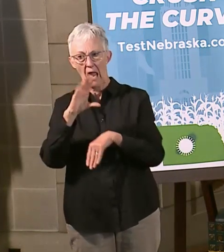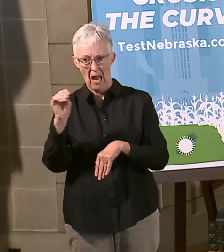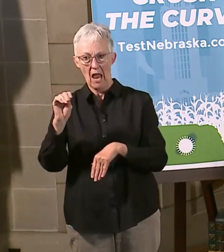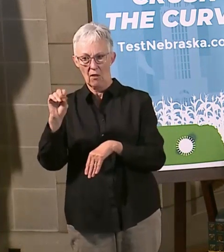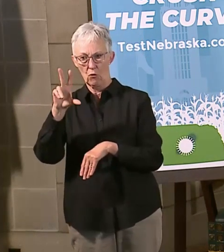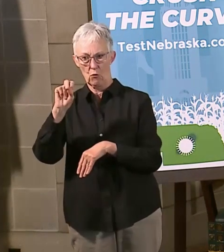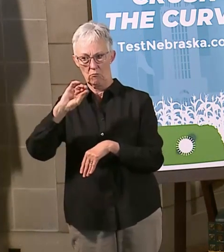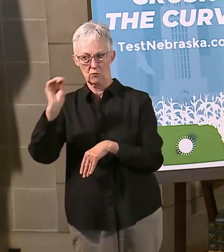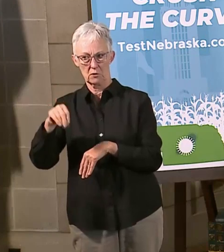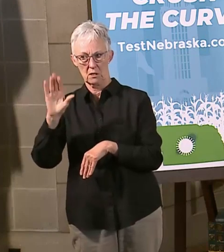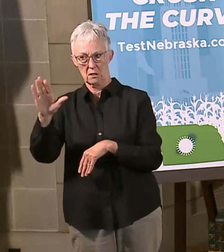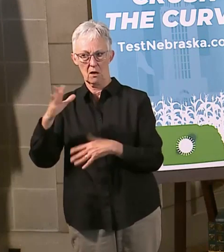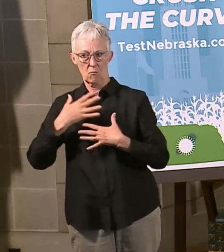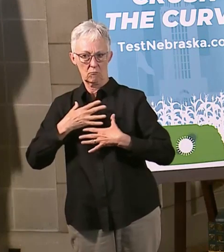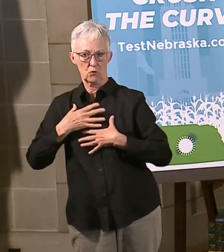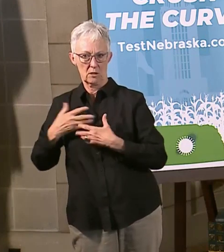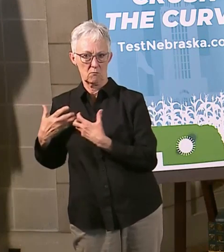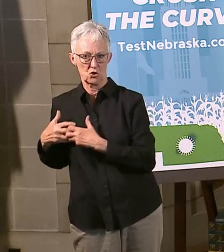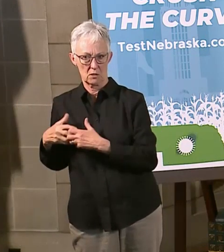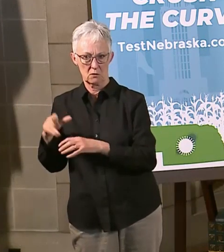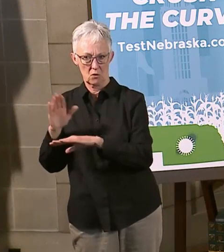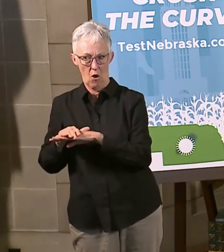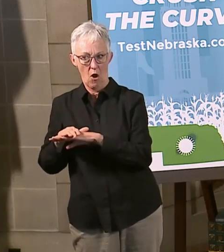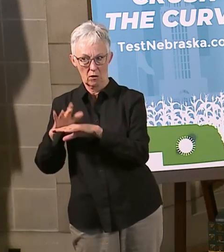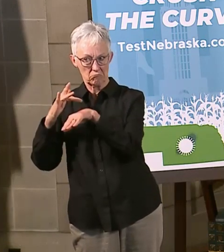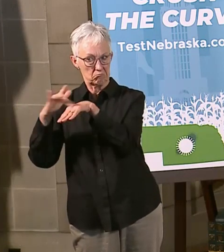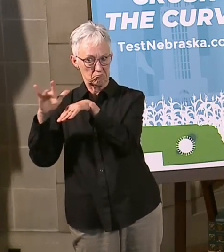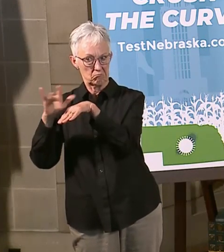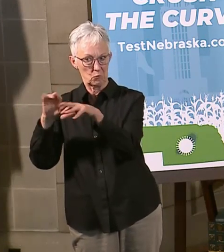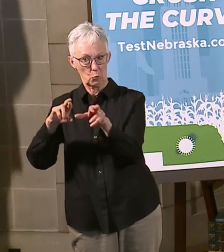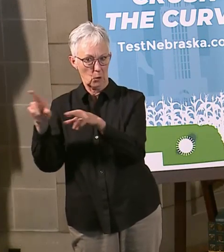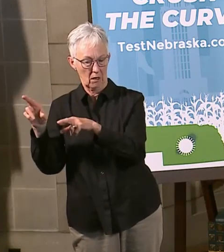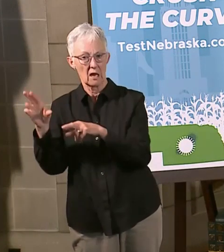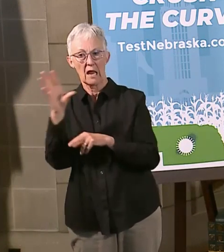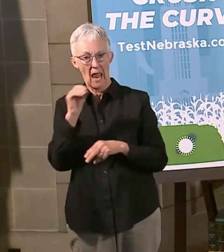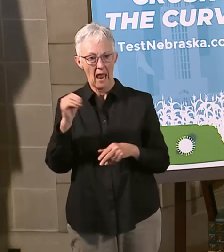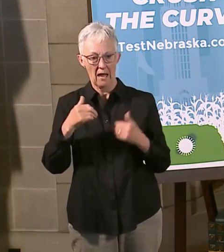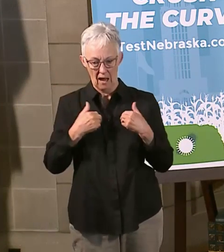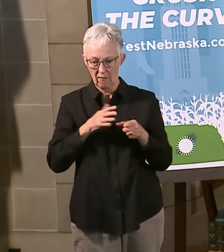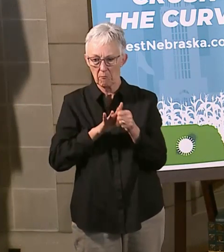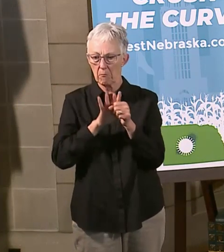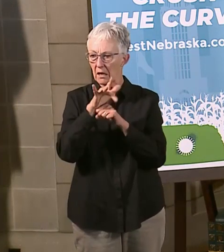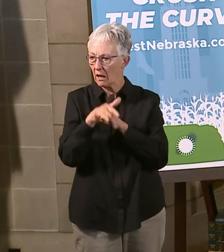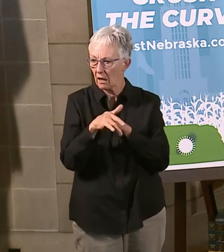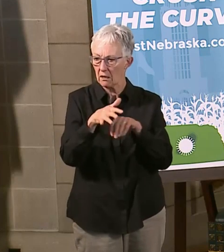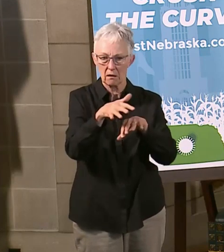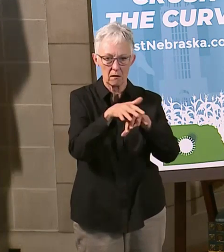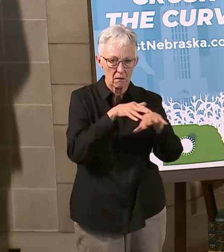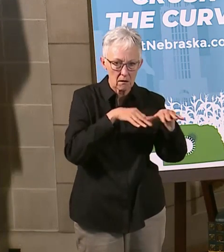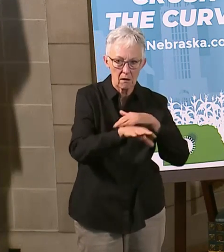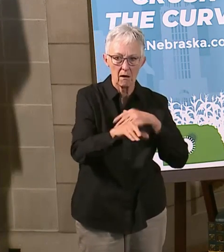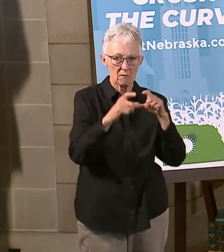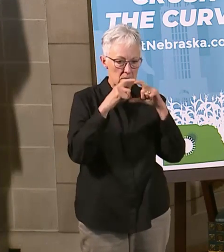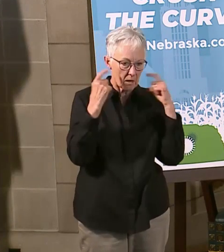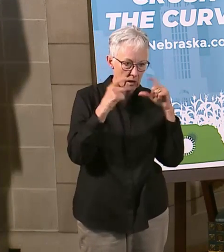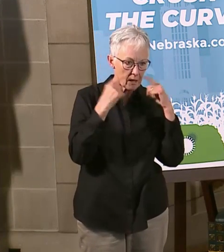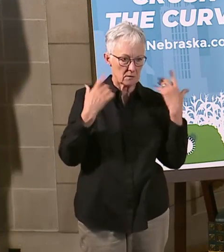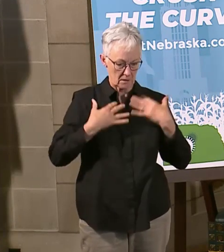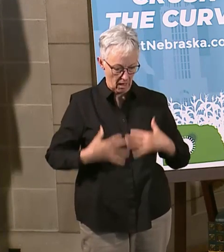of PPE on site at their hospital. So, you know, again, I think that if parents are holding off,